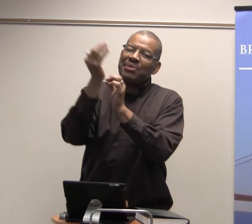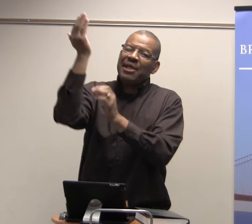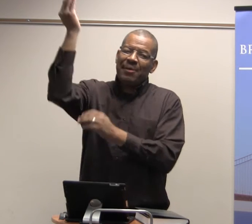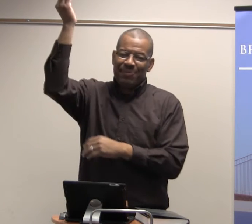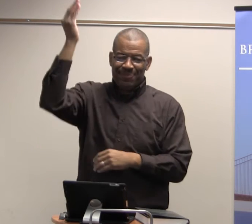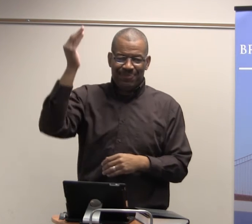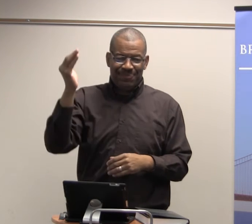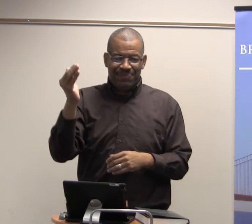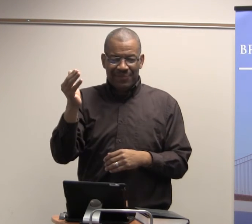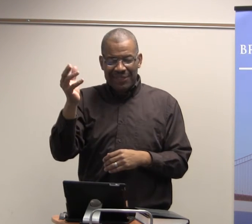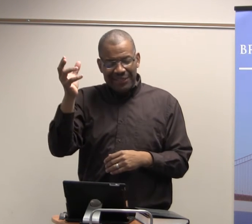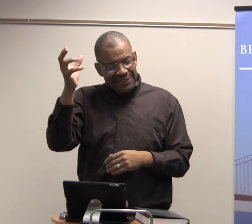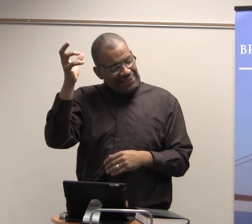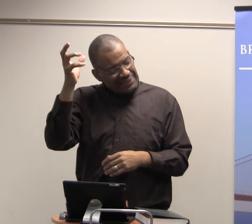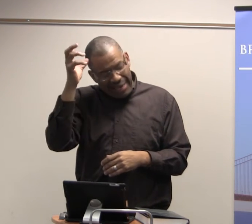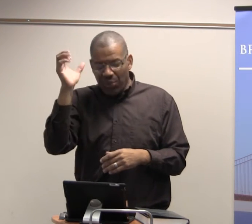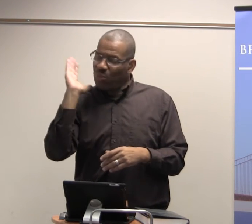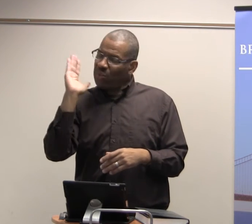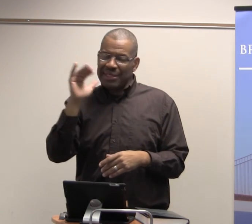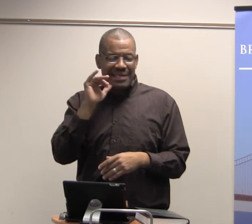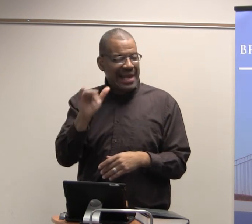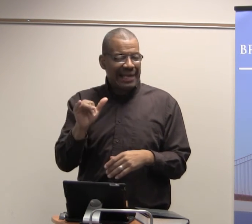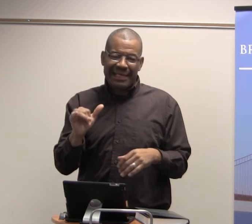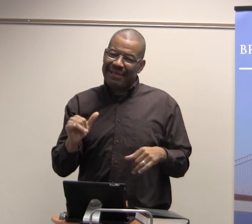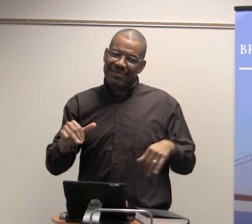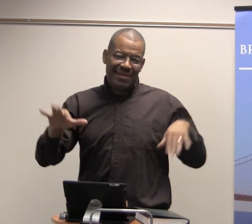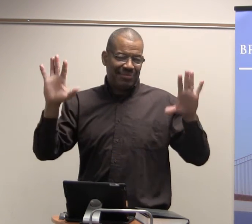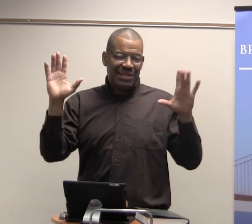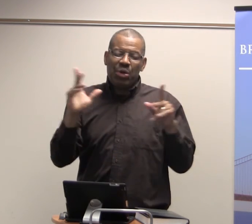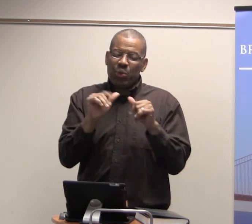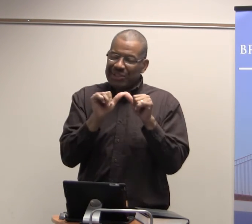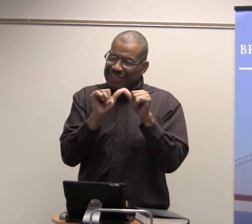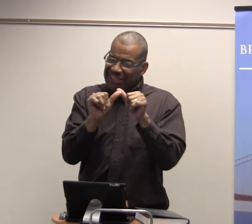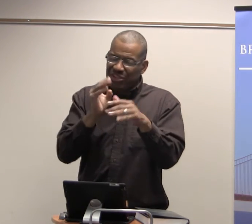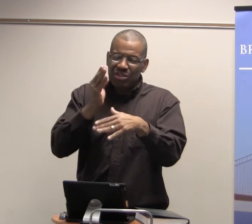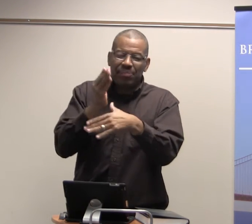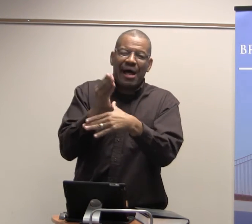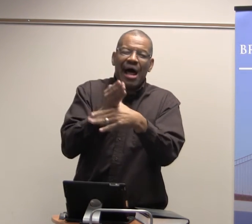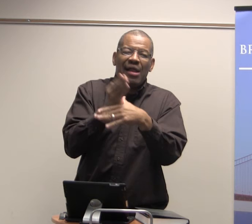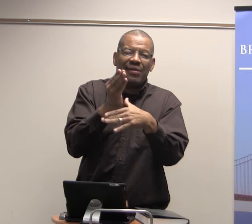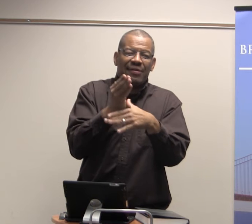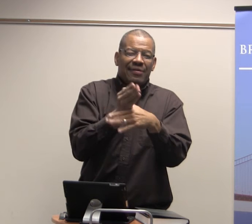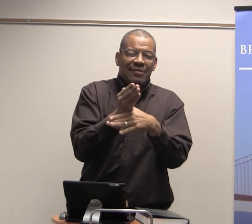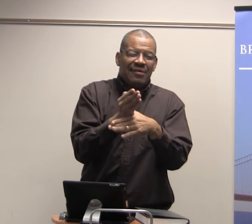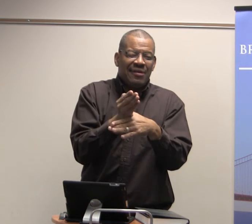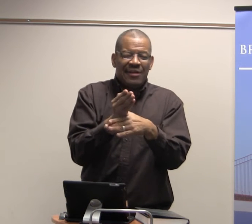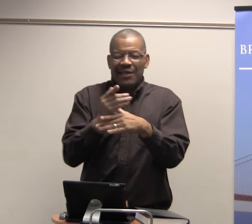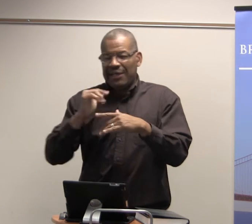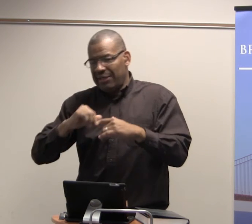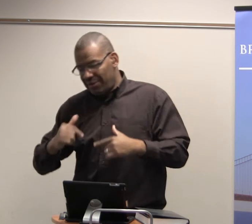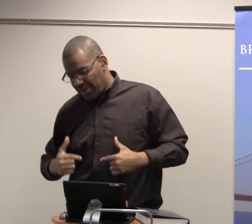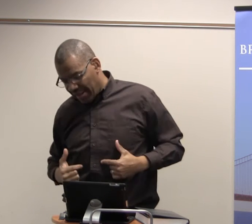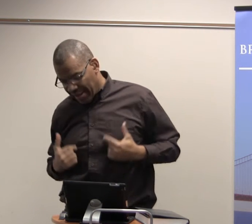Him, Satan will not give up. He will continue to power in your